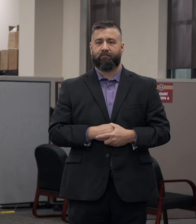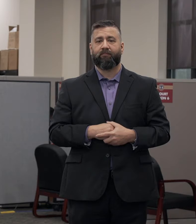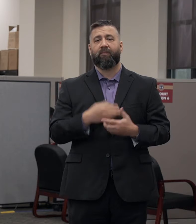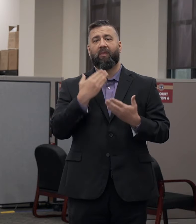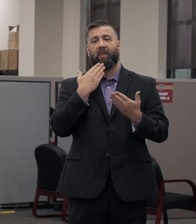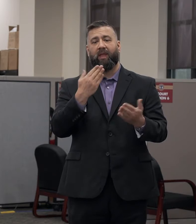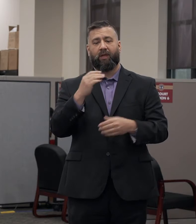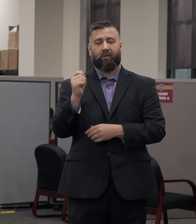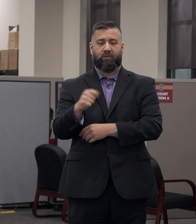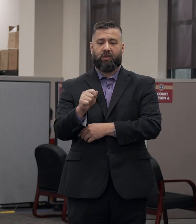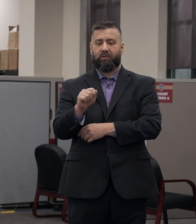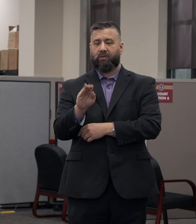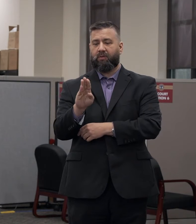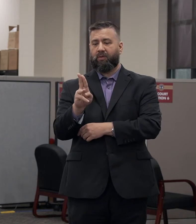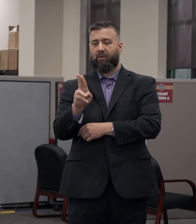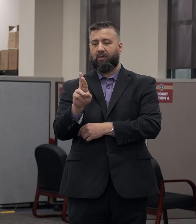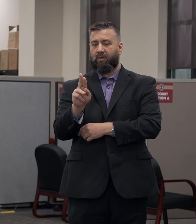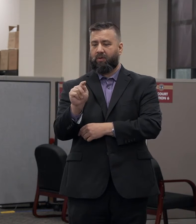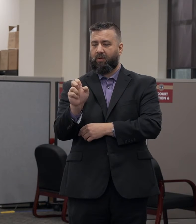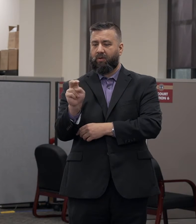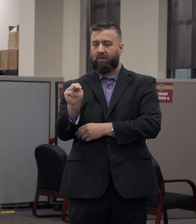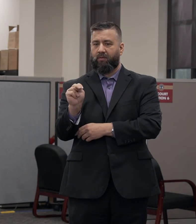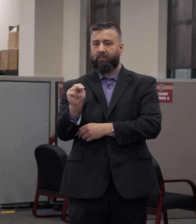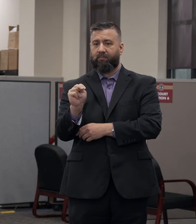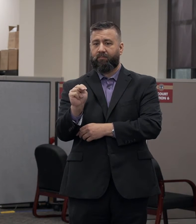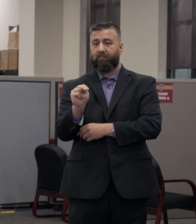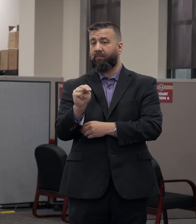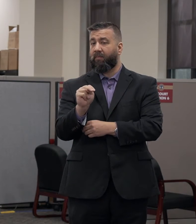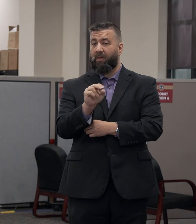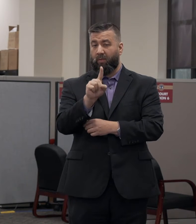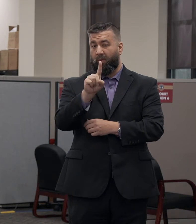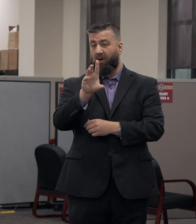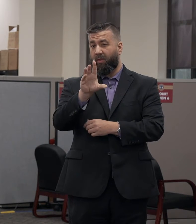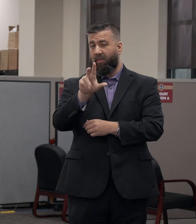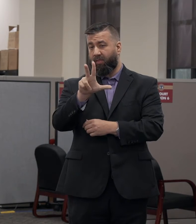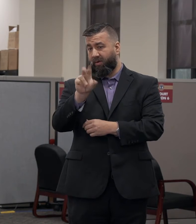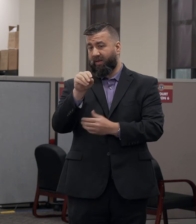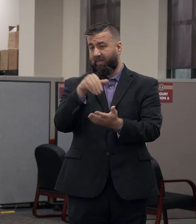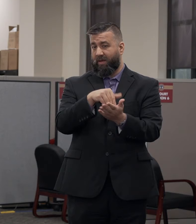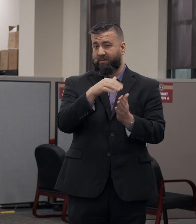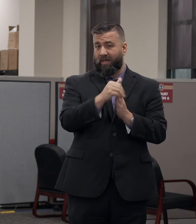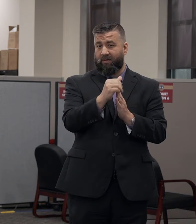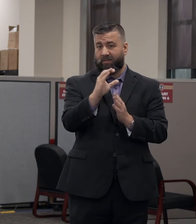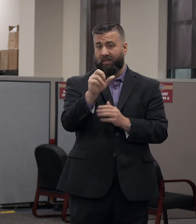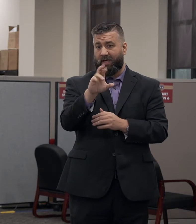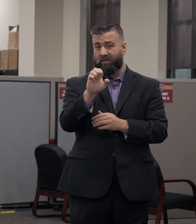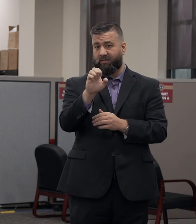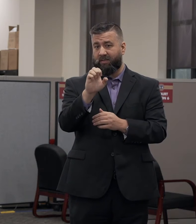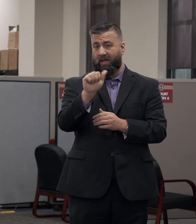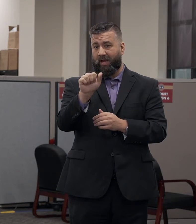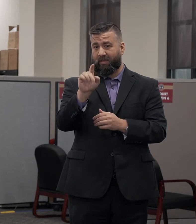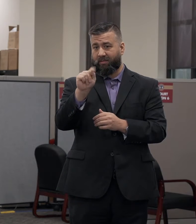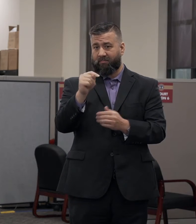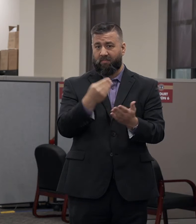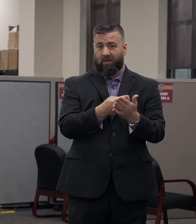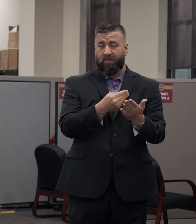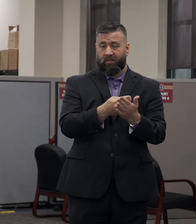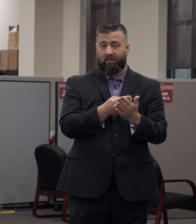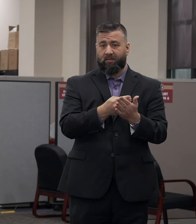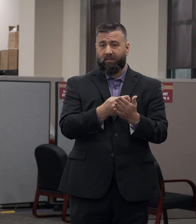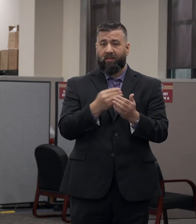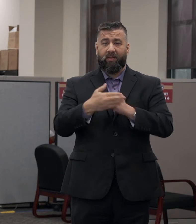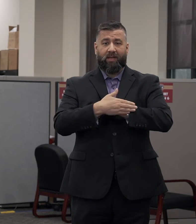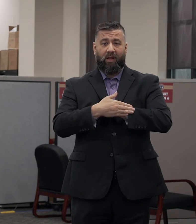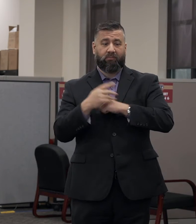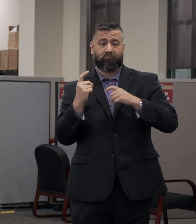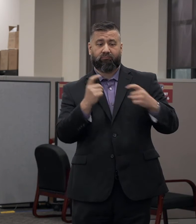Thank you, Judge Burton. In addition to the $130,000 of CARES Act funds the county provided for remodeling of this space,